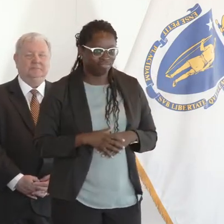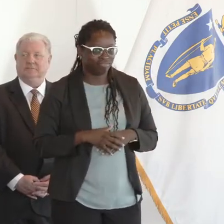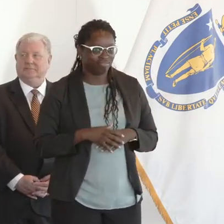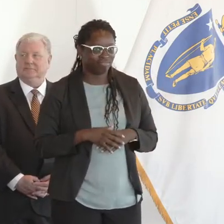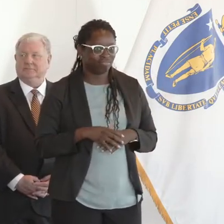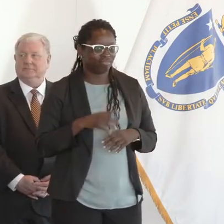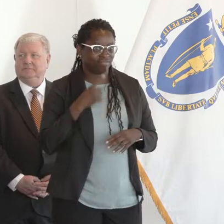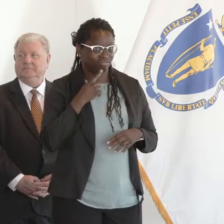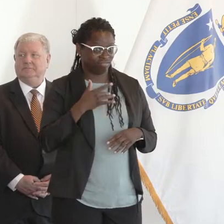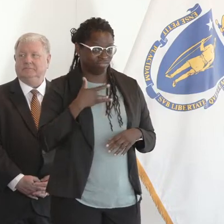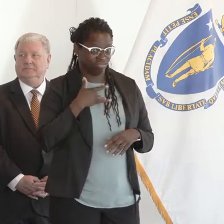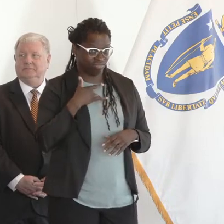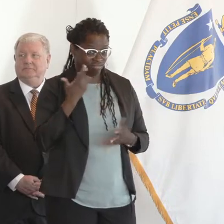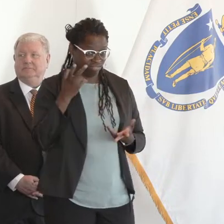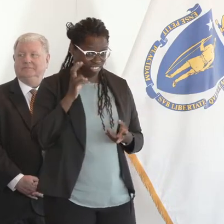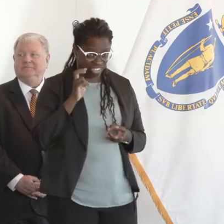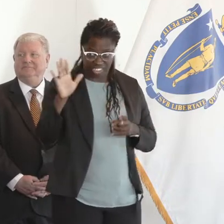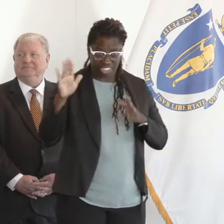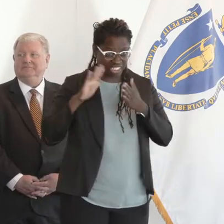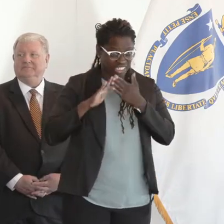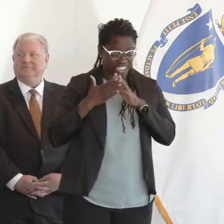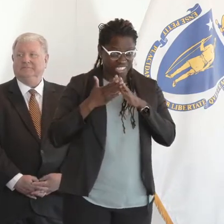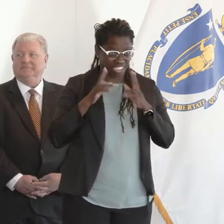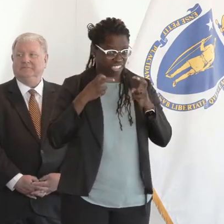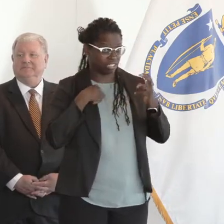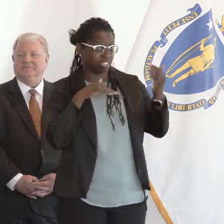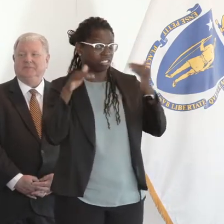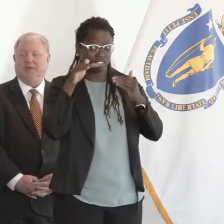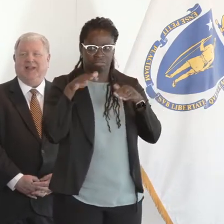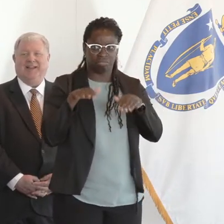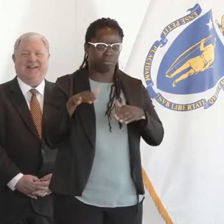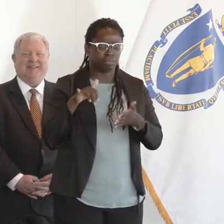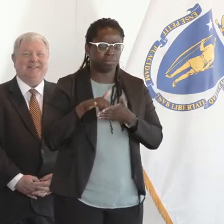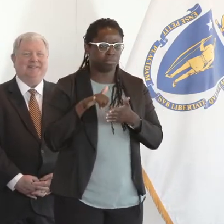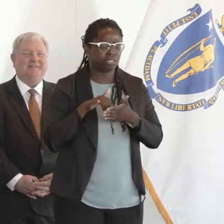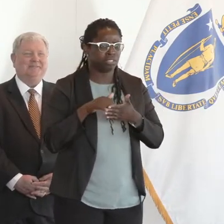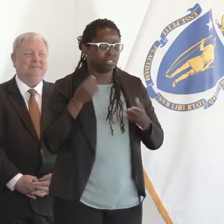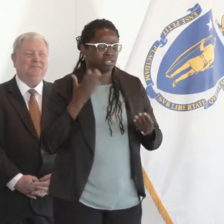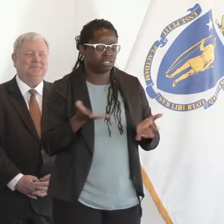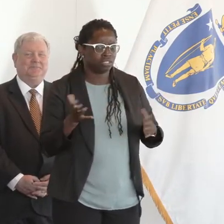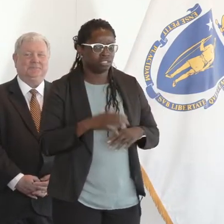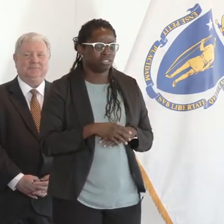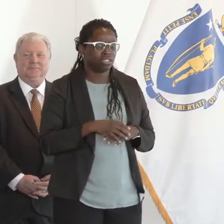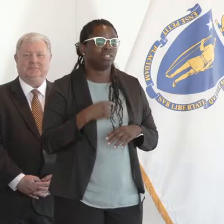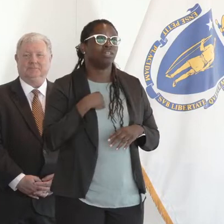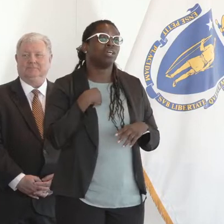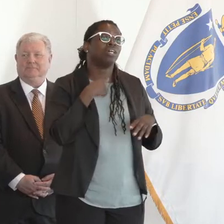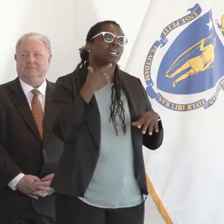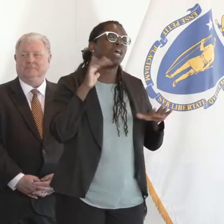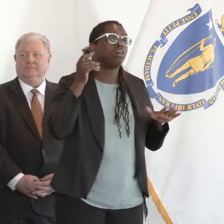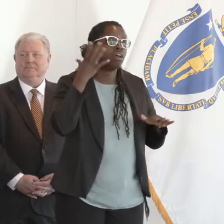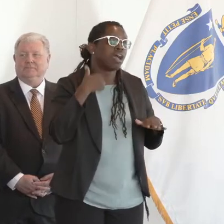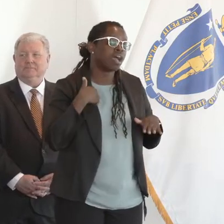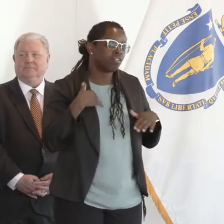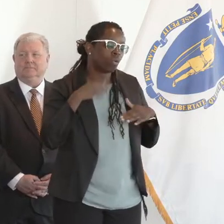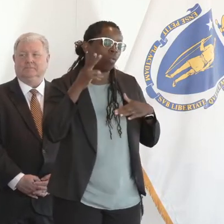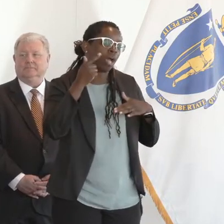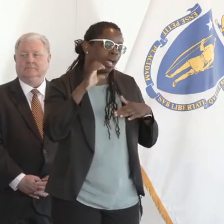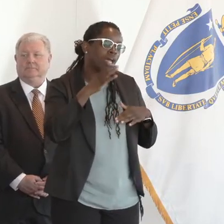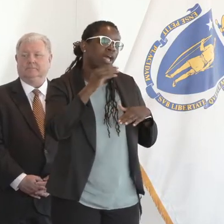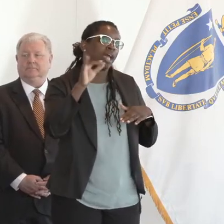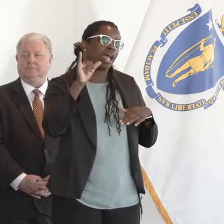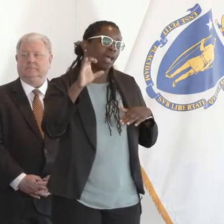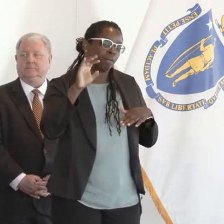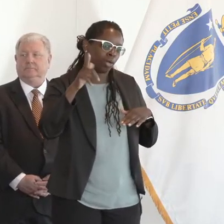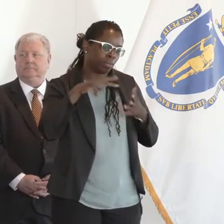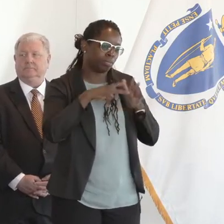certainly match it and perhaps outdo it with whales and icebergs and incredible backdrops of beautiful vistas for next year.